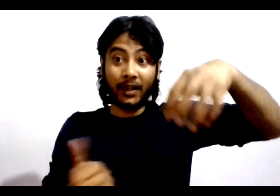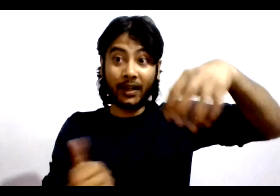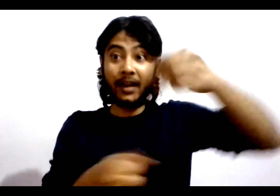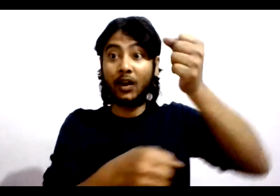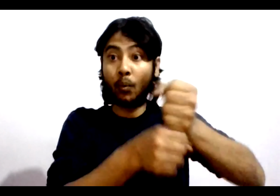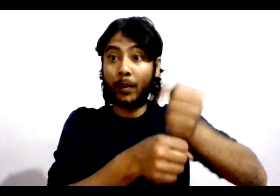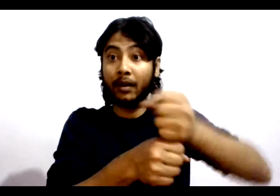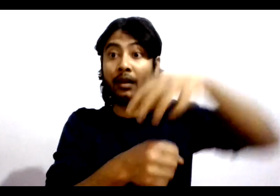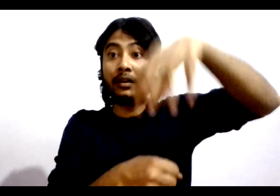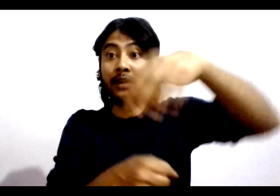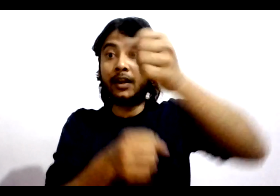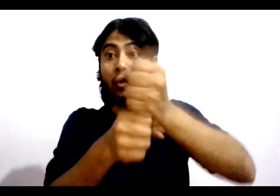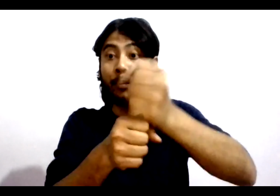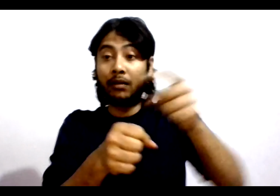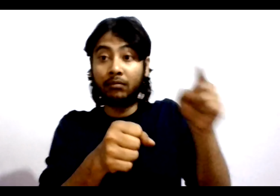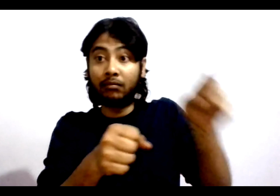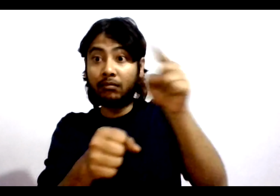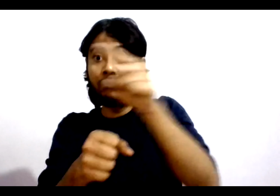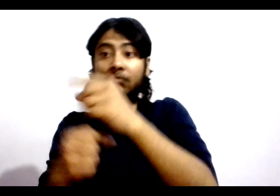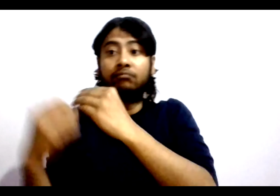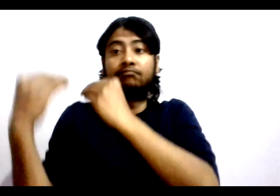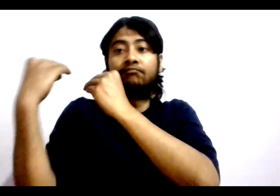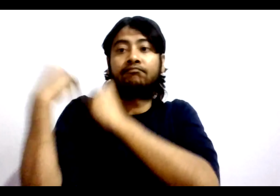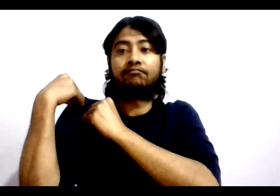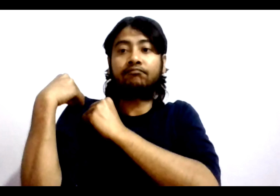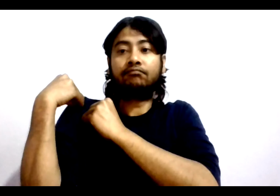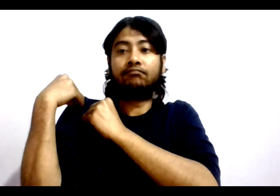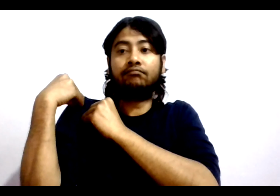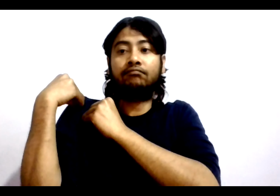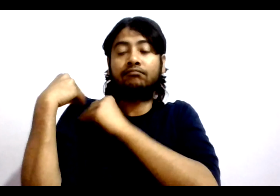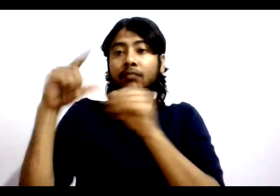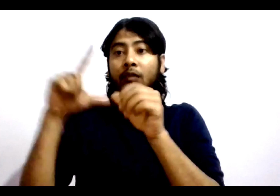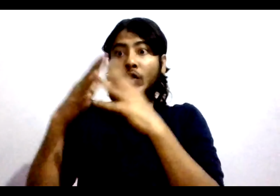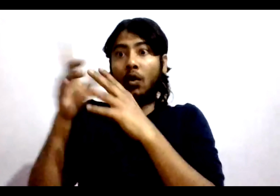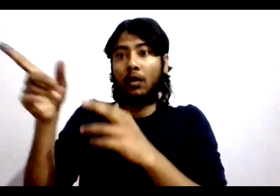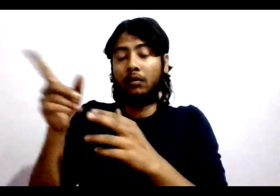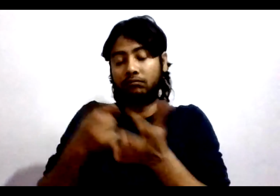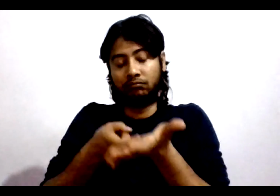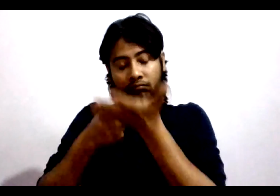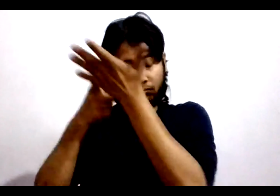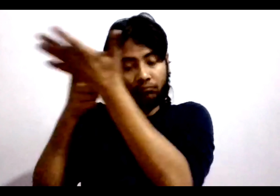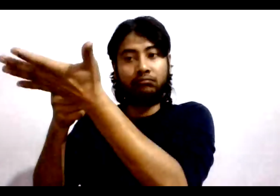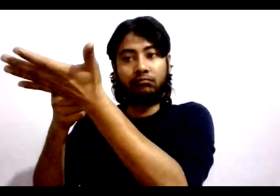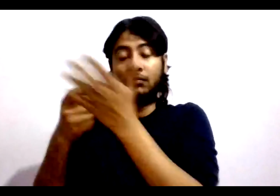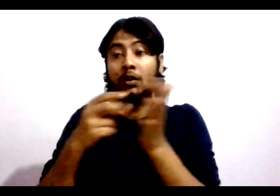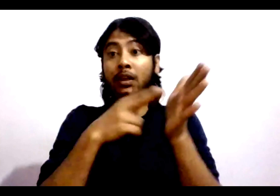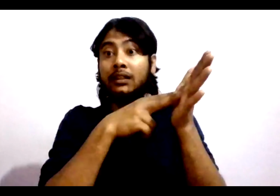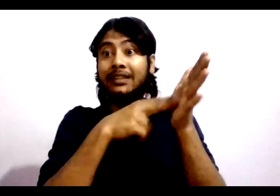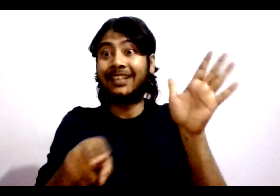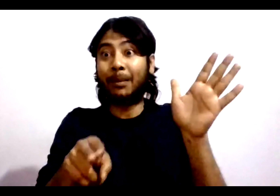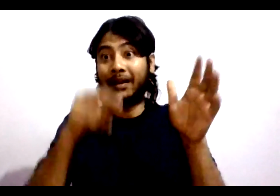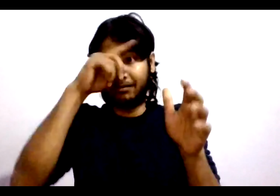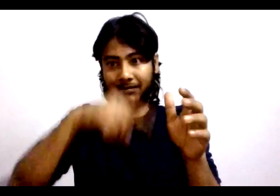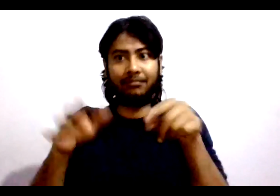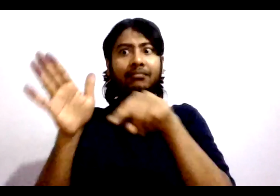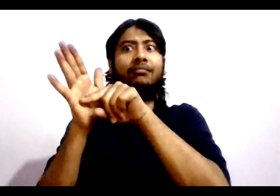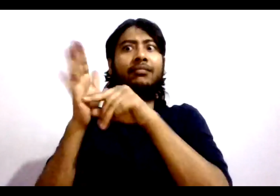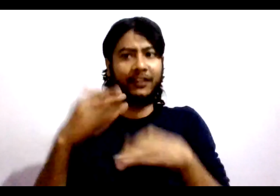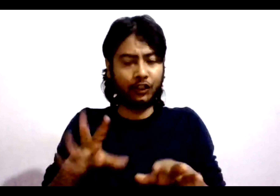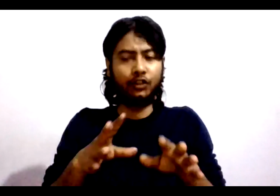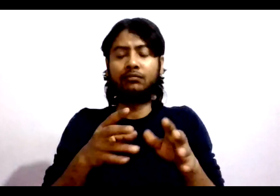respect and implement that law and in turn the UN Convention, because that's something that we